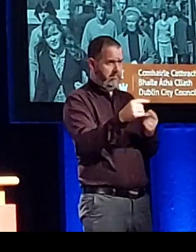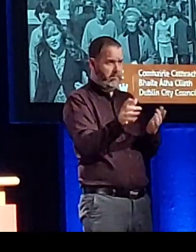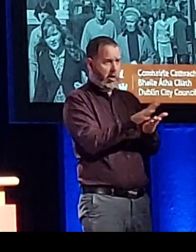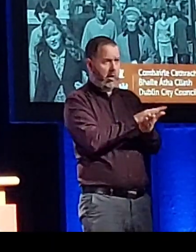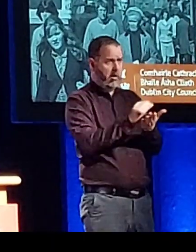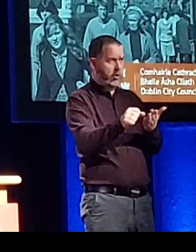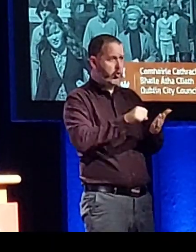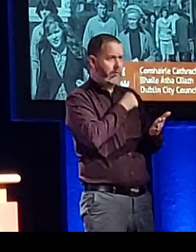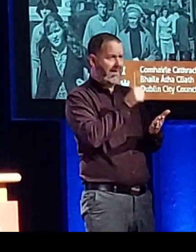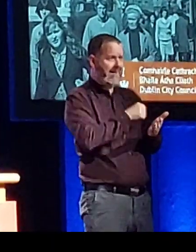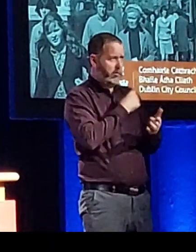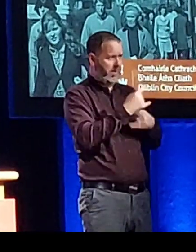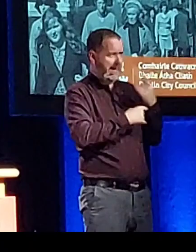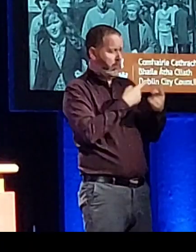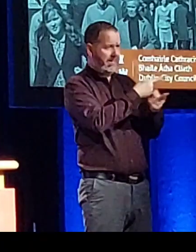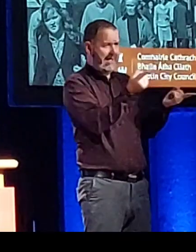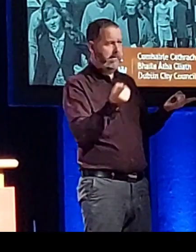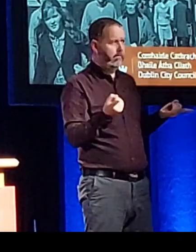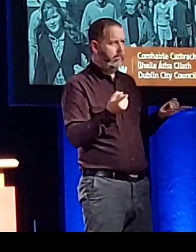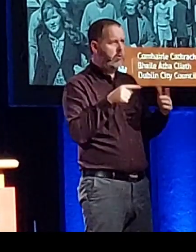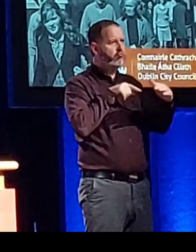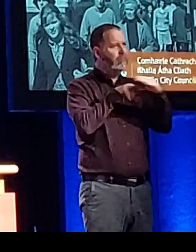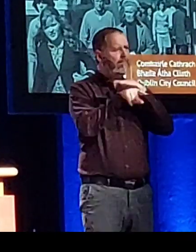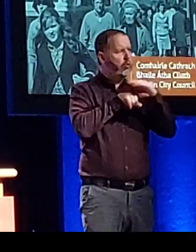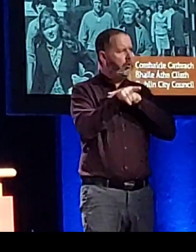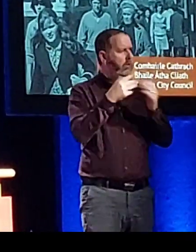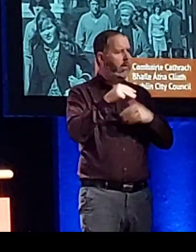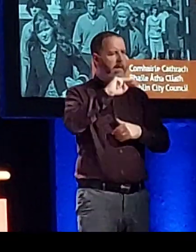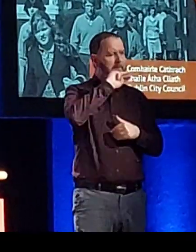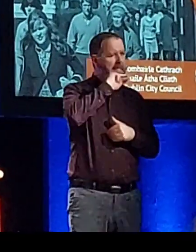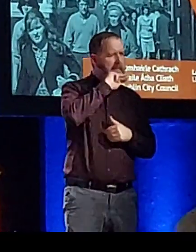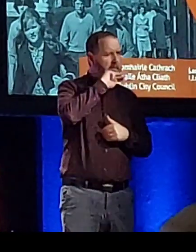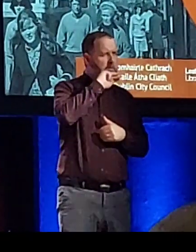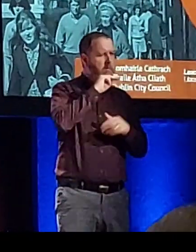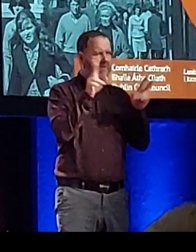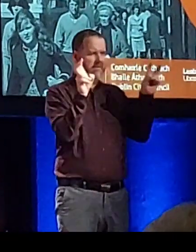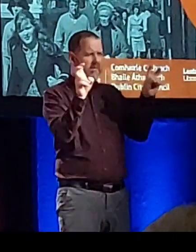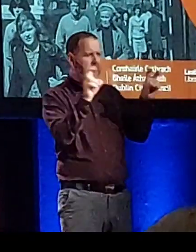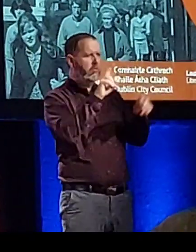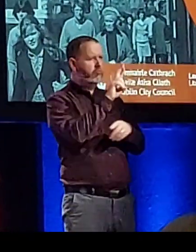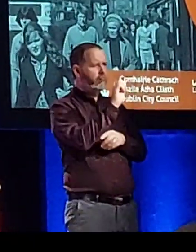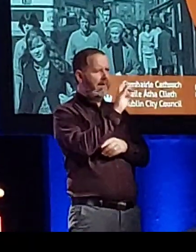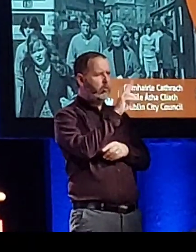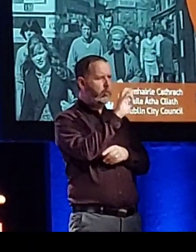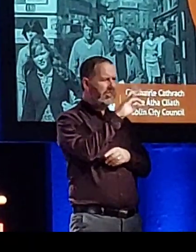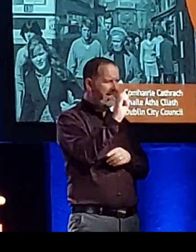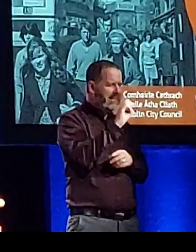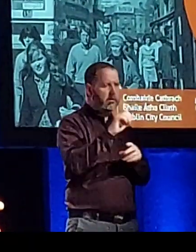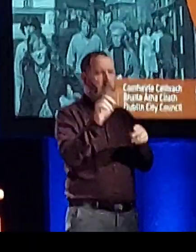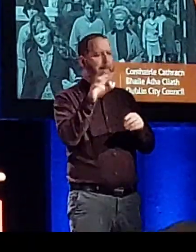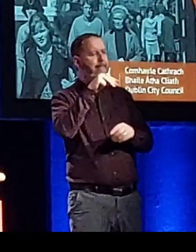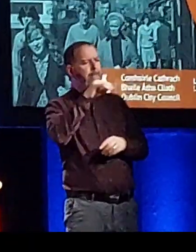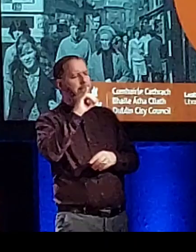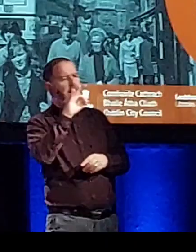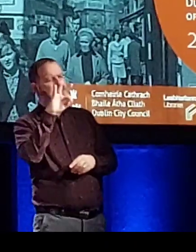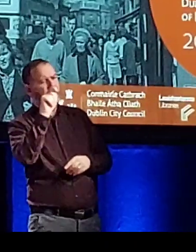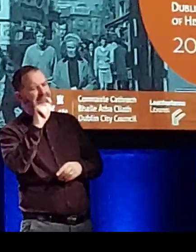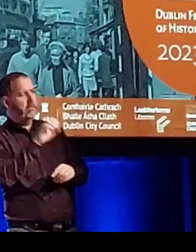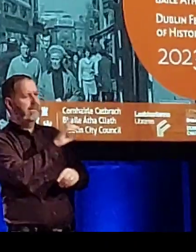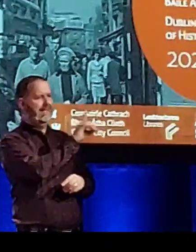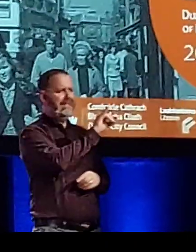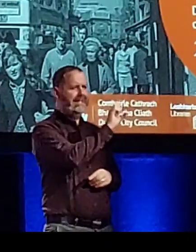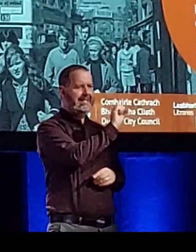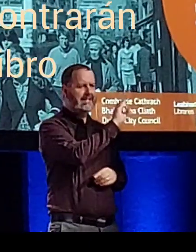1945. Debates about who is a refugee, the very terms that we use migrant, displaced person,